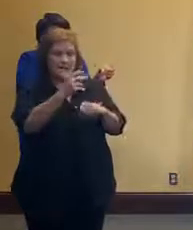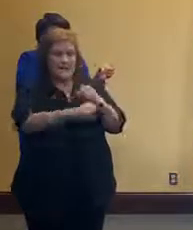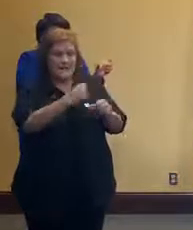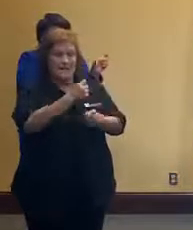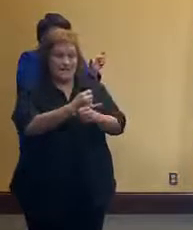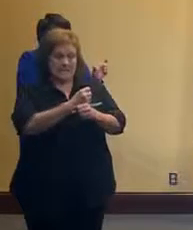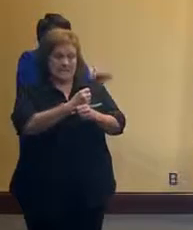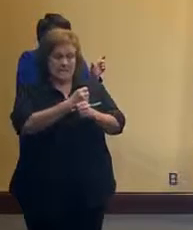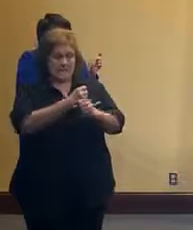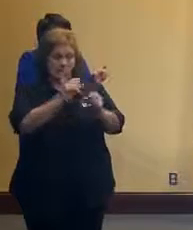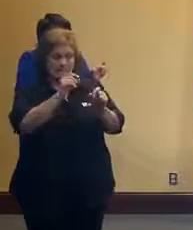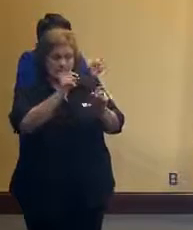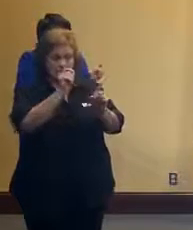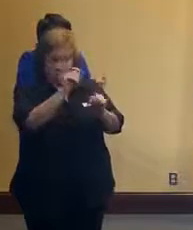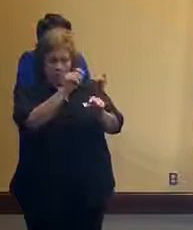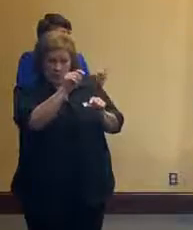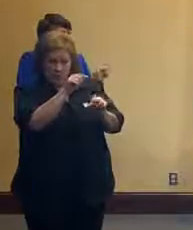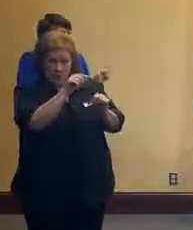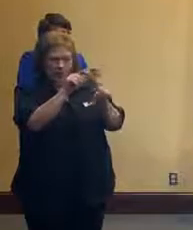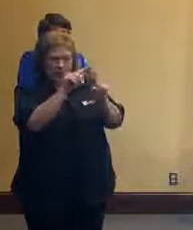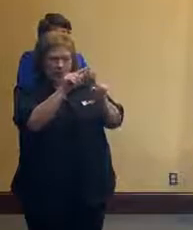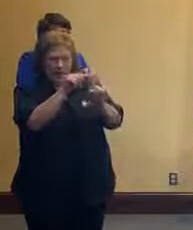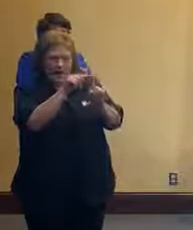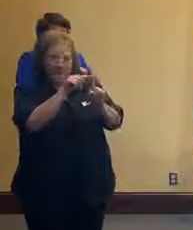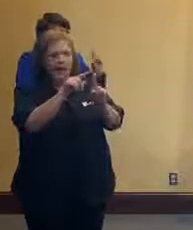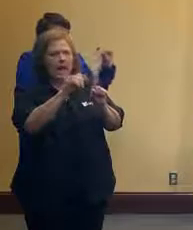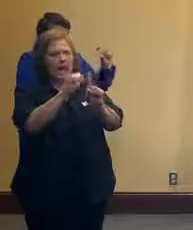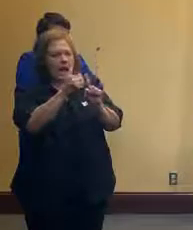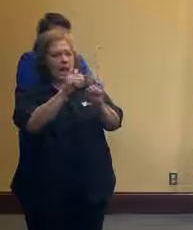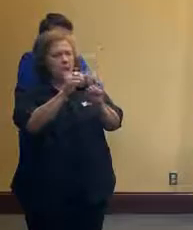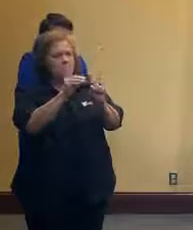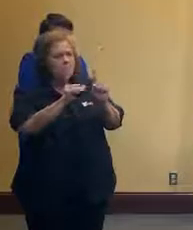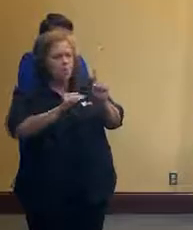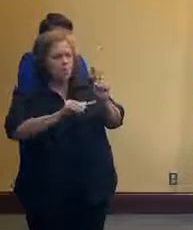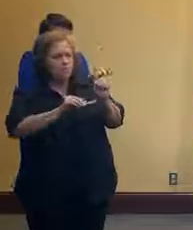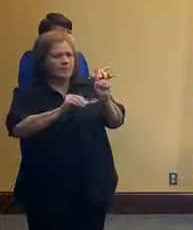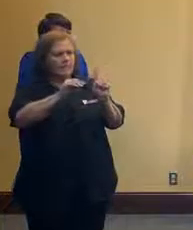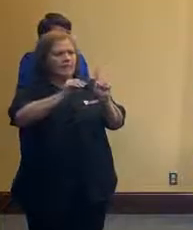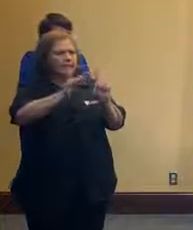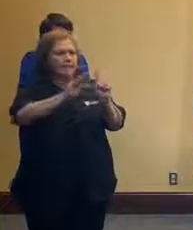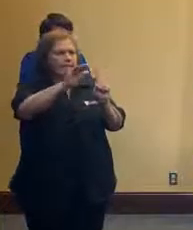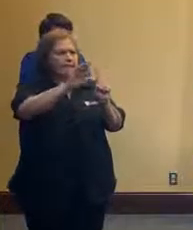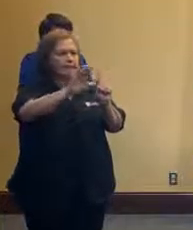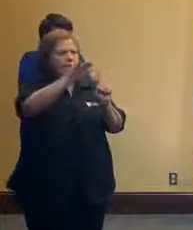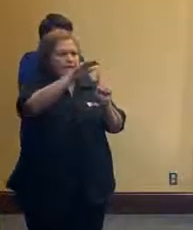but how we're looking at the data and how it shifts based on those variables, it